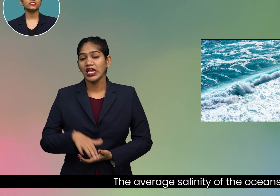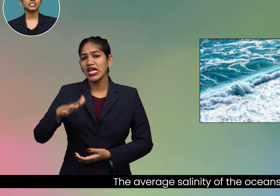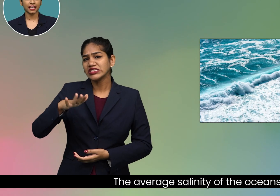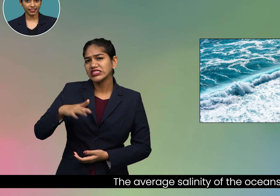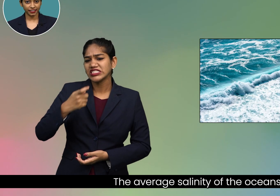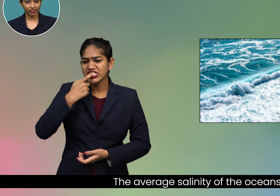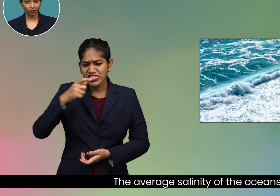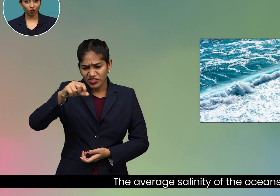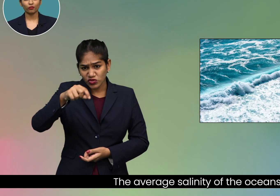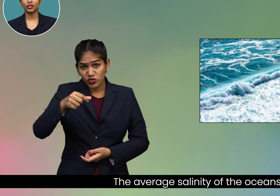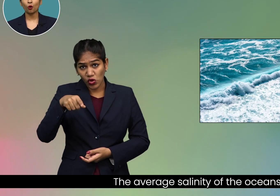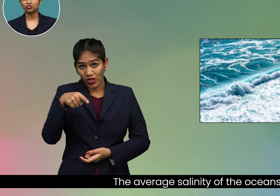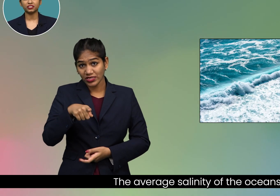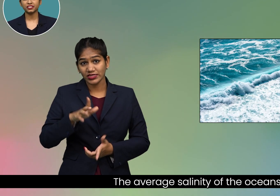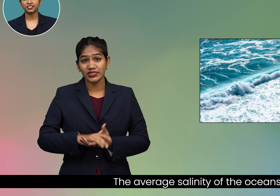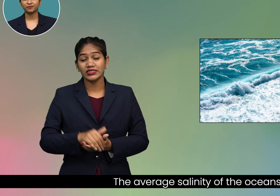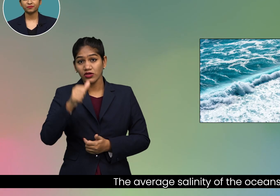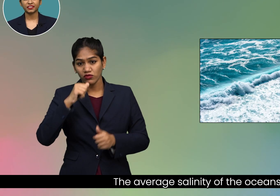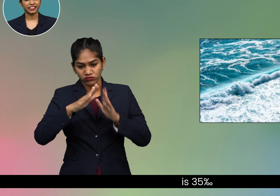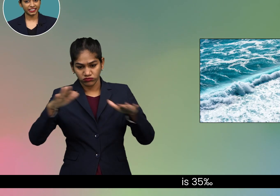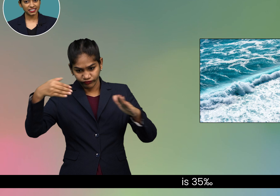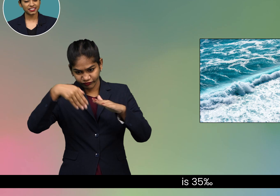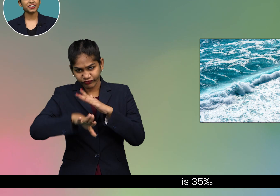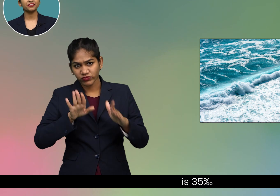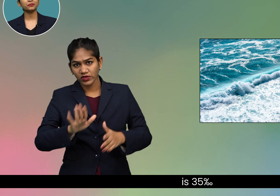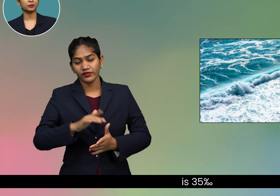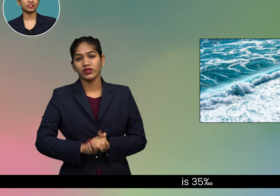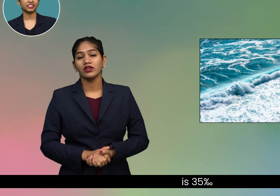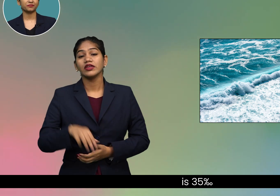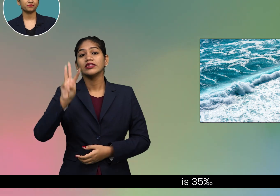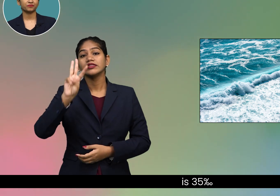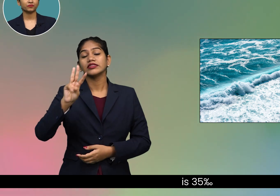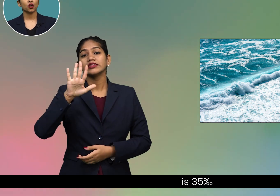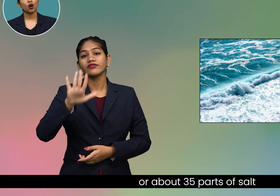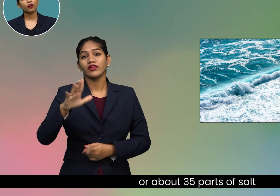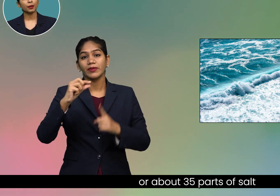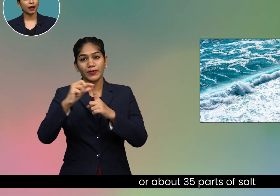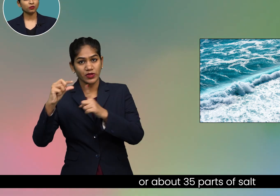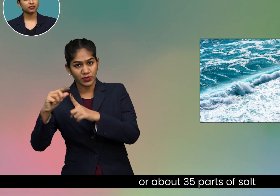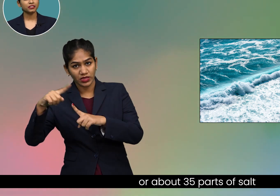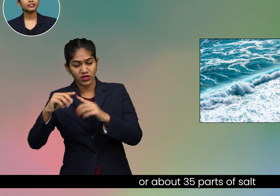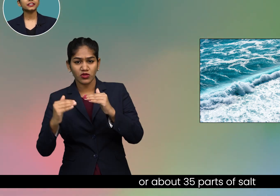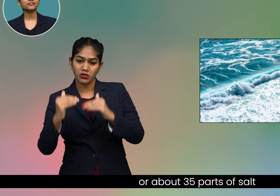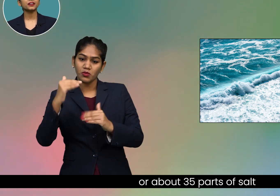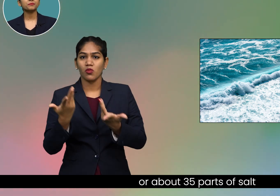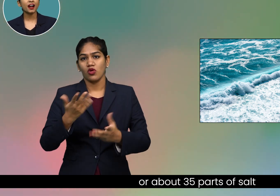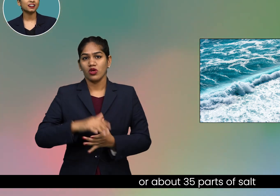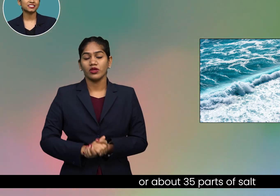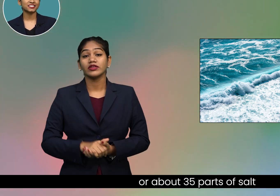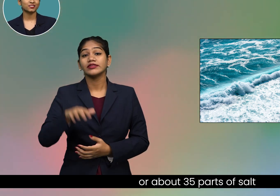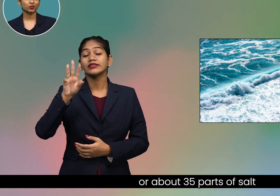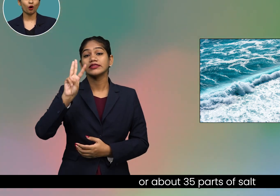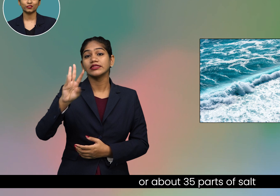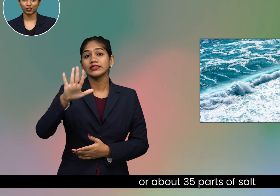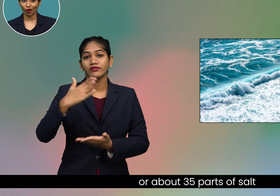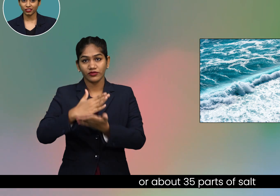The average salinity of the oceans is 35 ppt or about 35